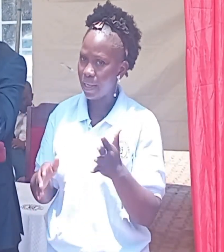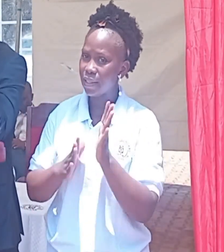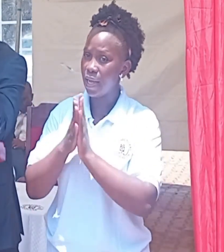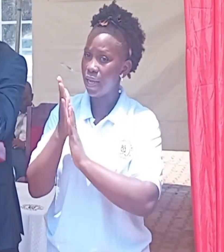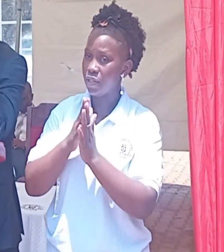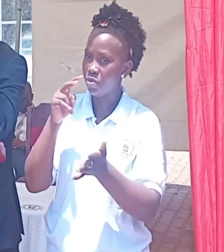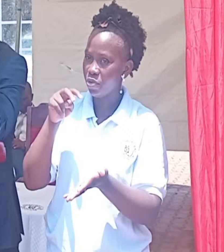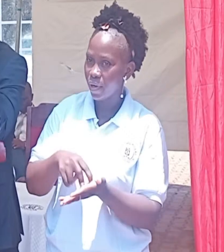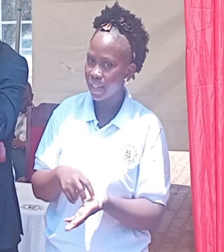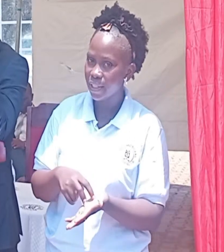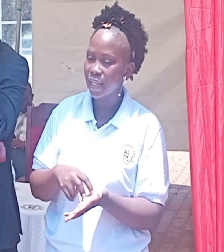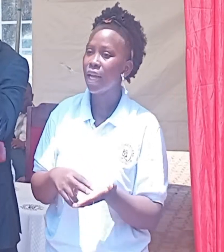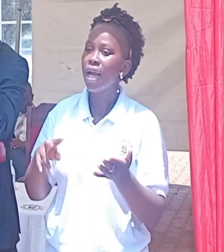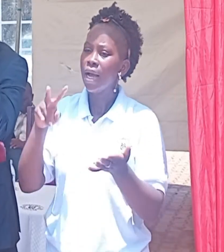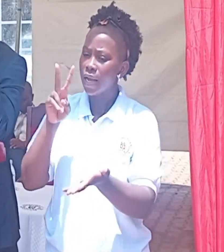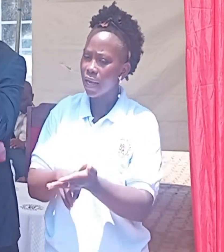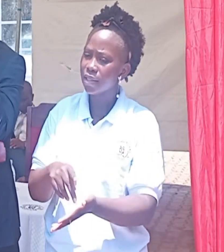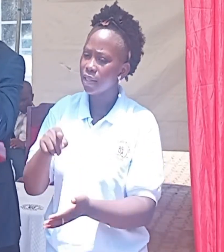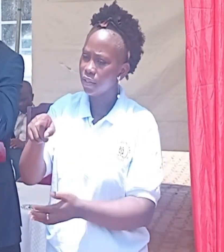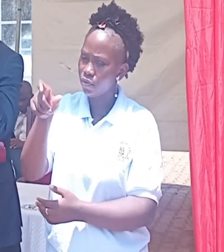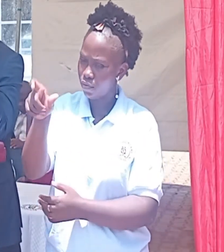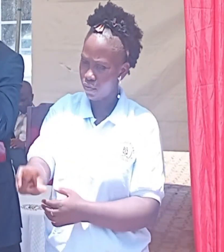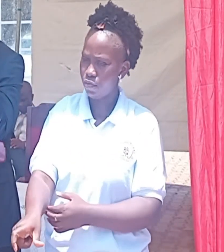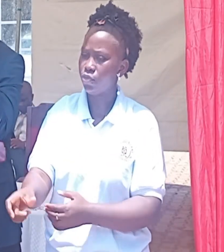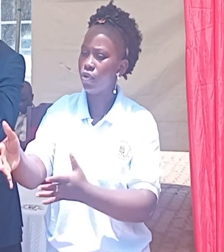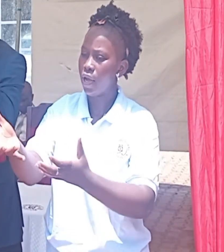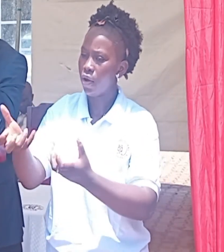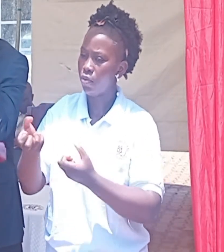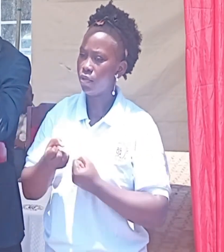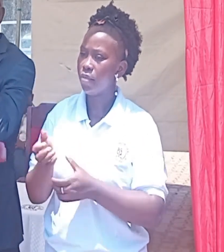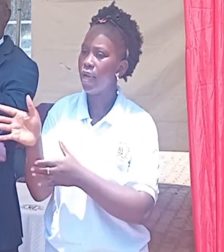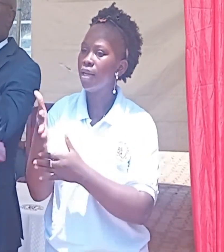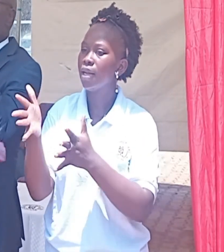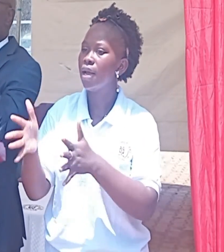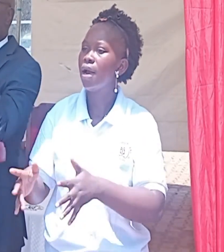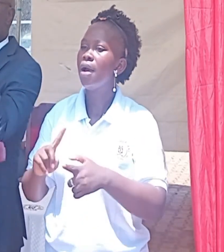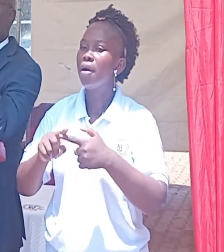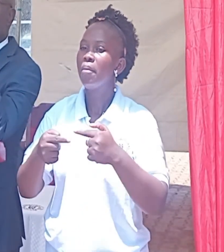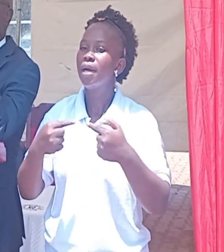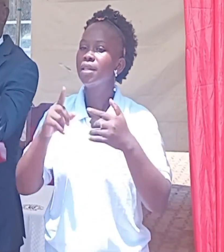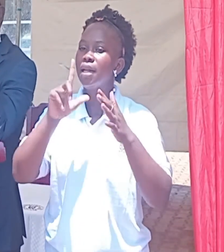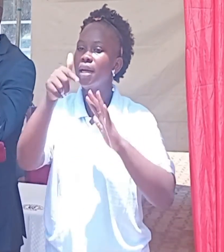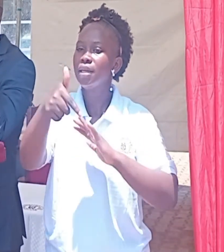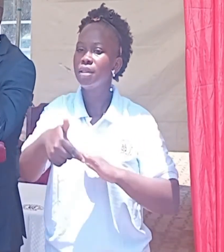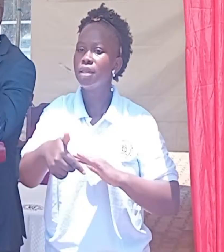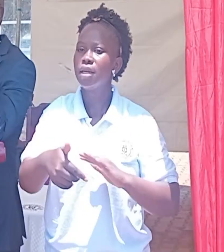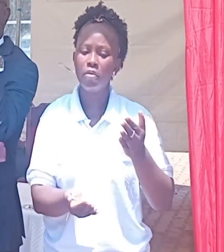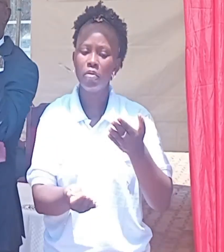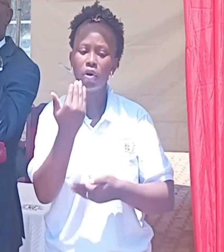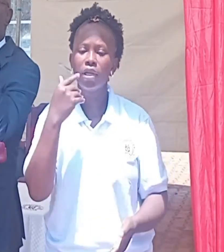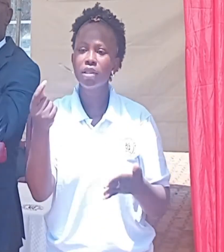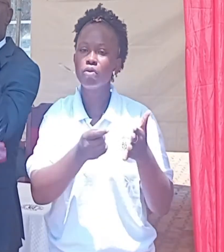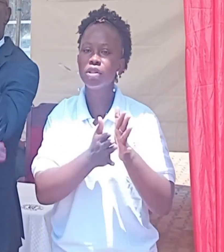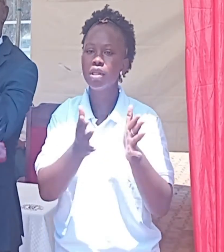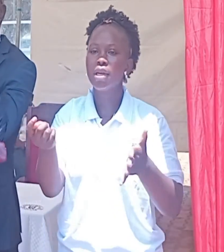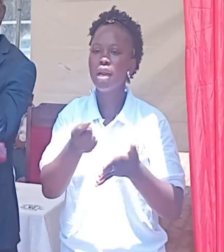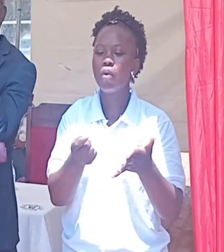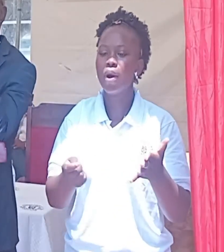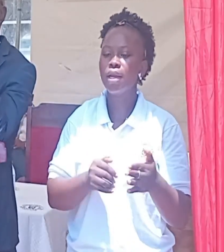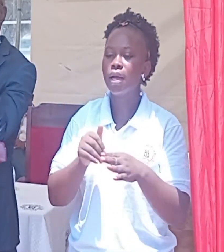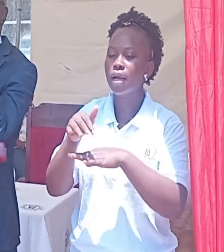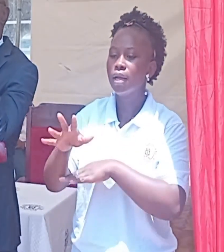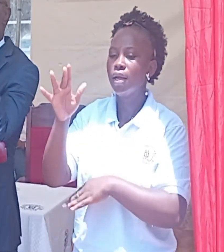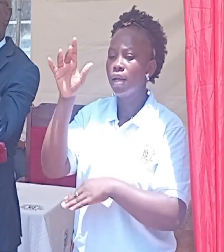aspirant ng'akakasa nti yakutte bendera. Naye ate enkeera secretary general n'awandiika n'agati oyo si